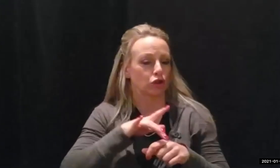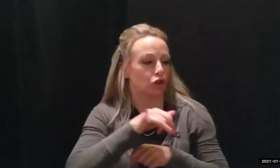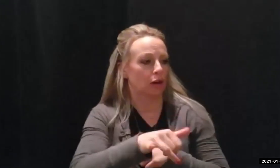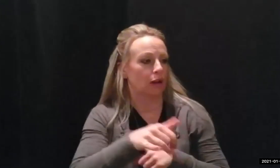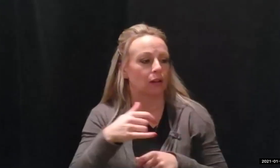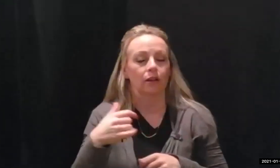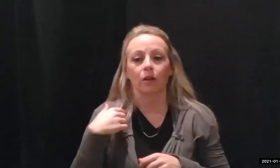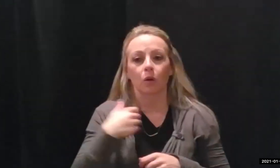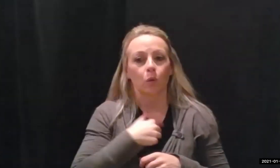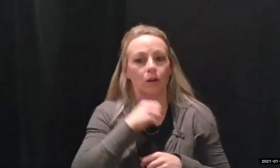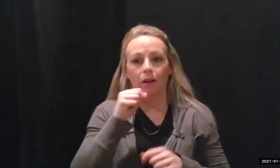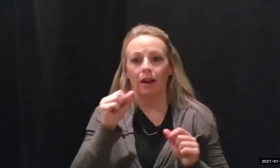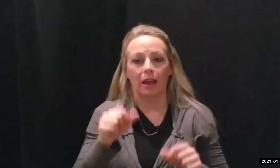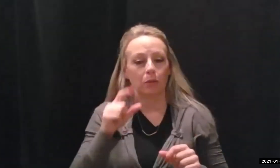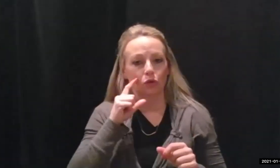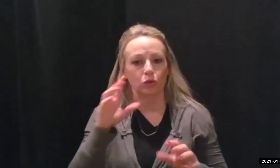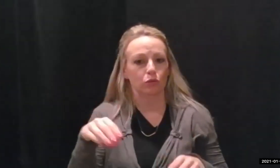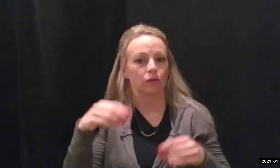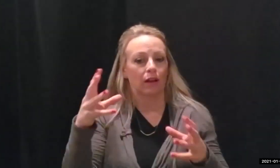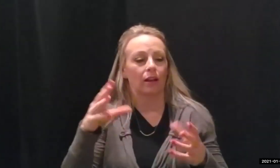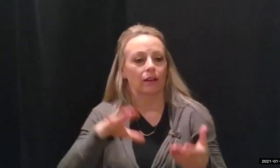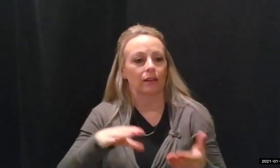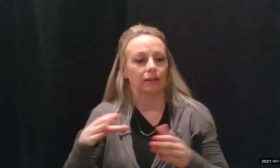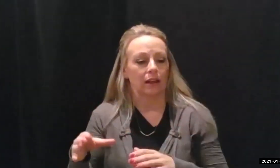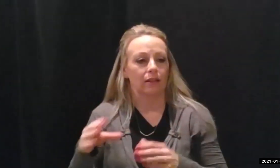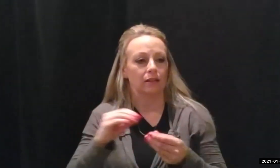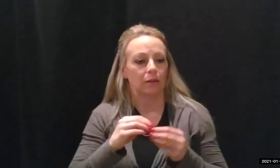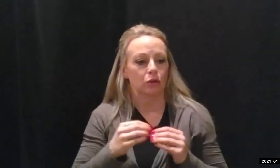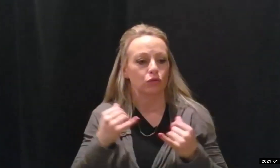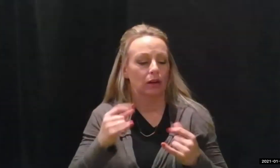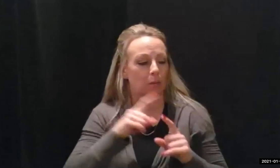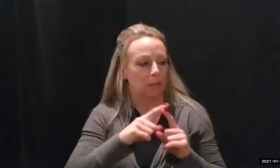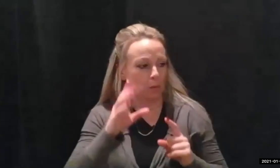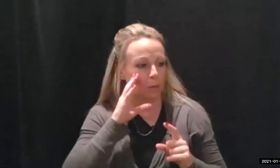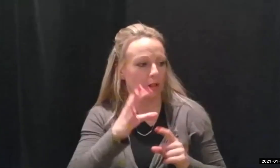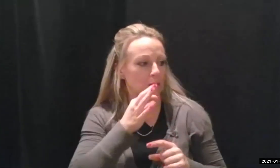to provide the death context that you are seeking at this point, but we will very soon.